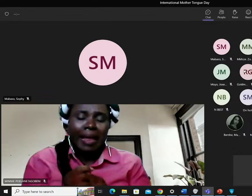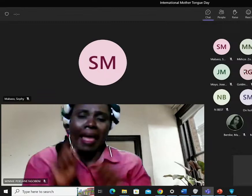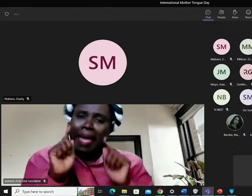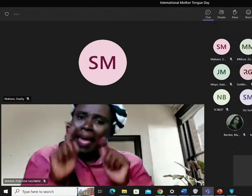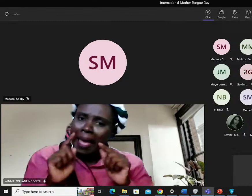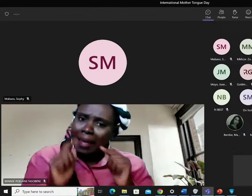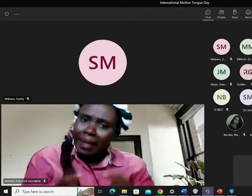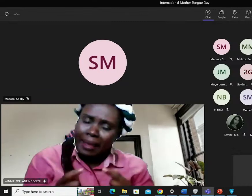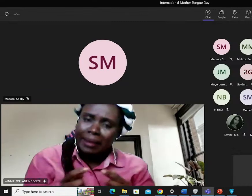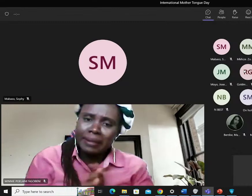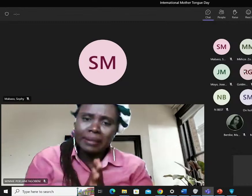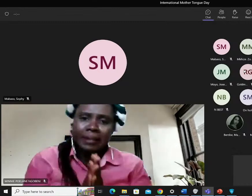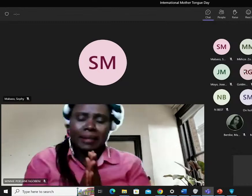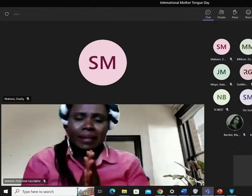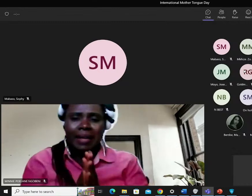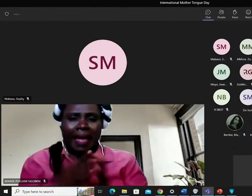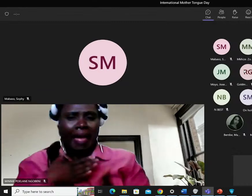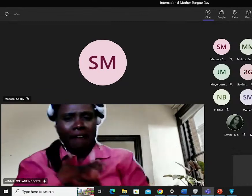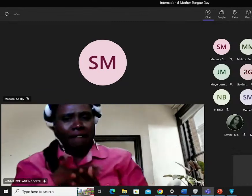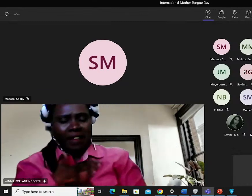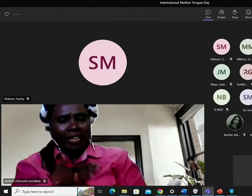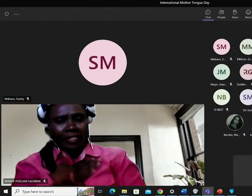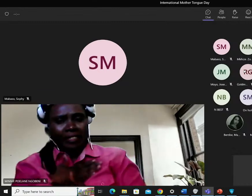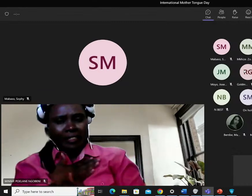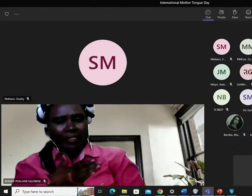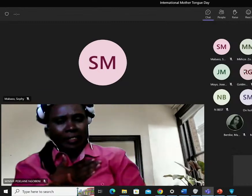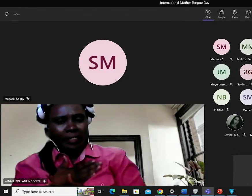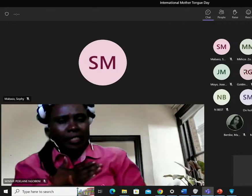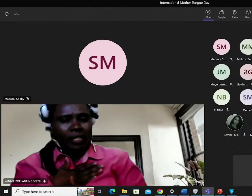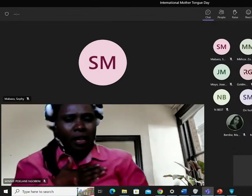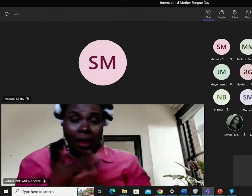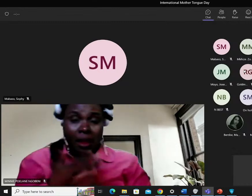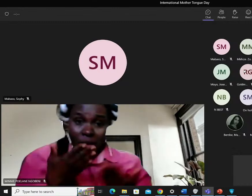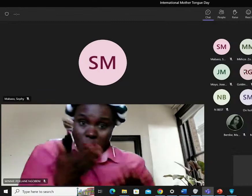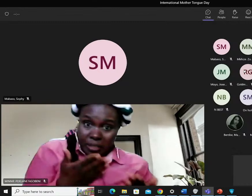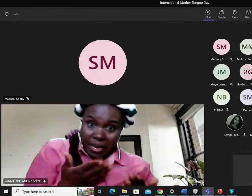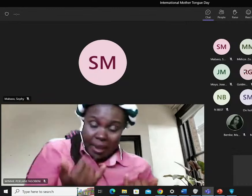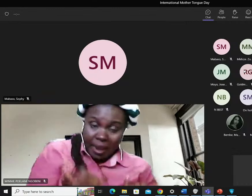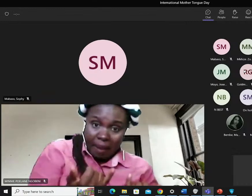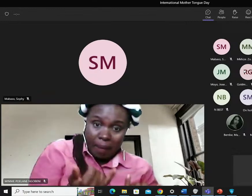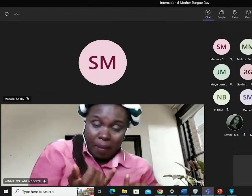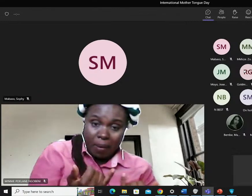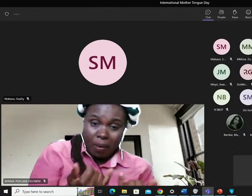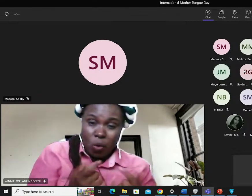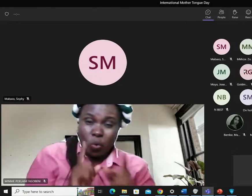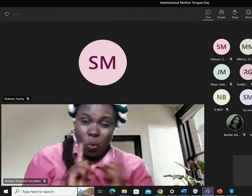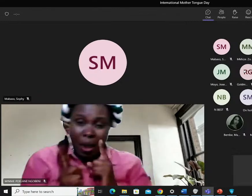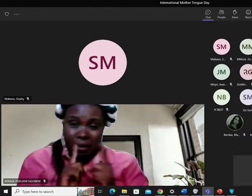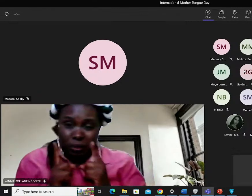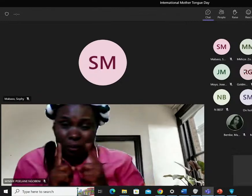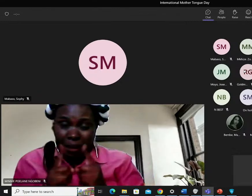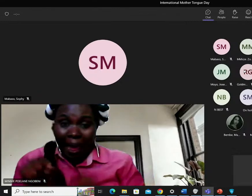of felt like, yeah, uyabona ke ngoku, because uthetha